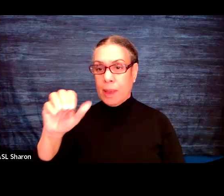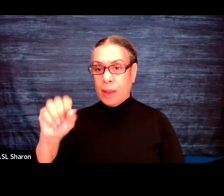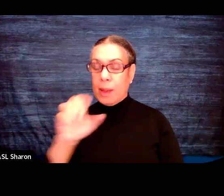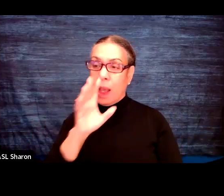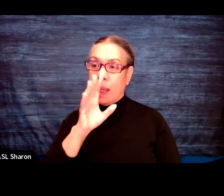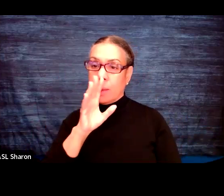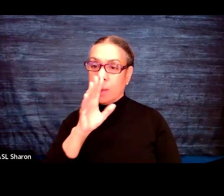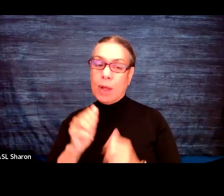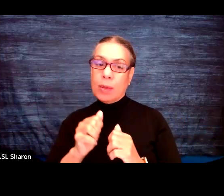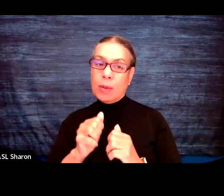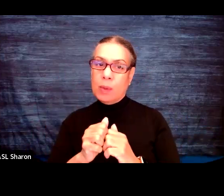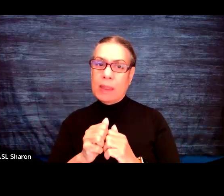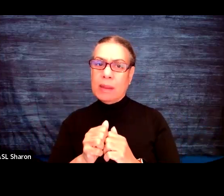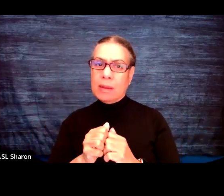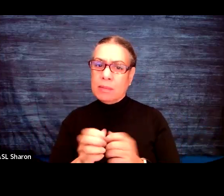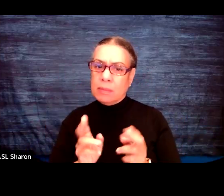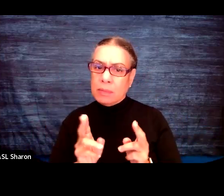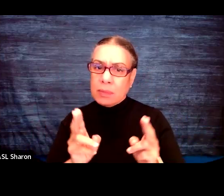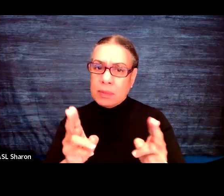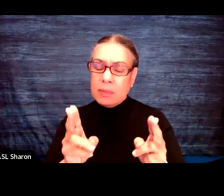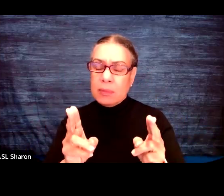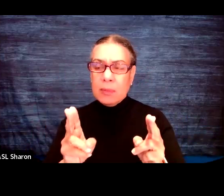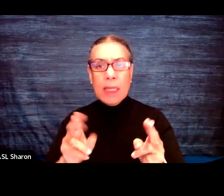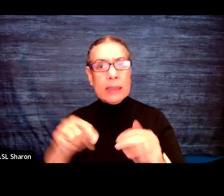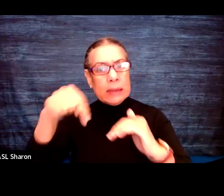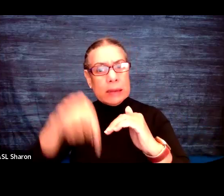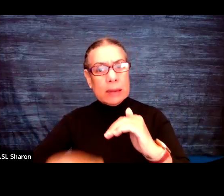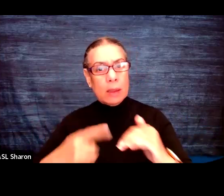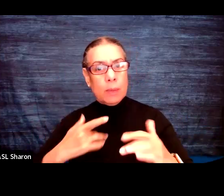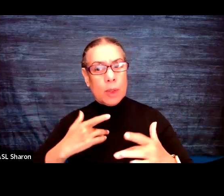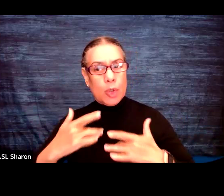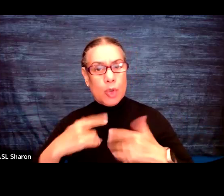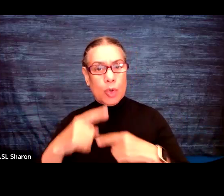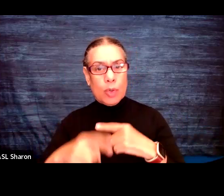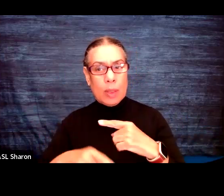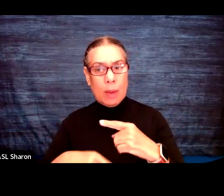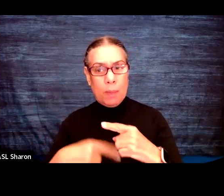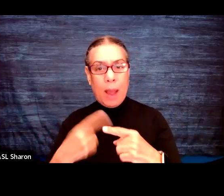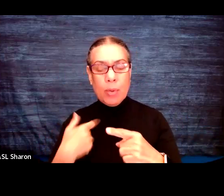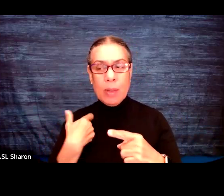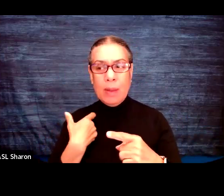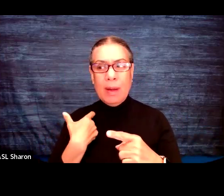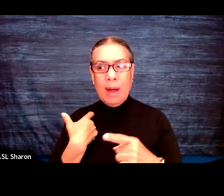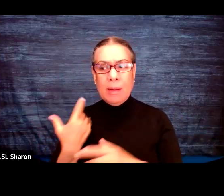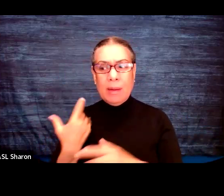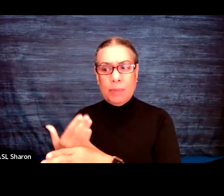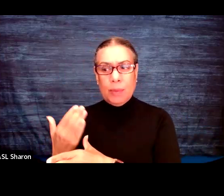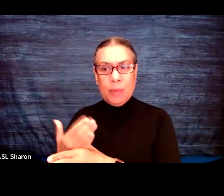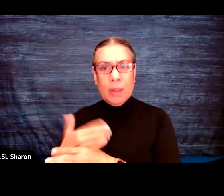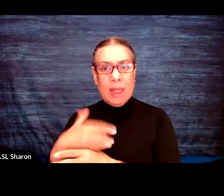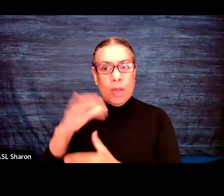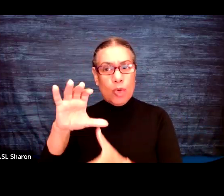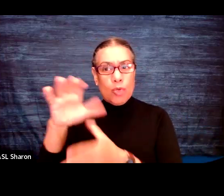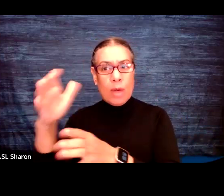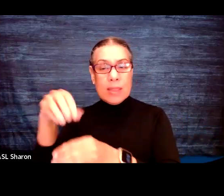evening with a sense of urgency and deep concern regarding a troubling and largely overlooked crisis